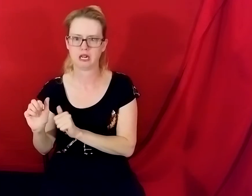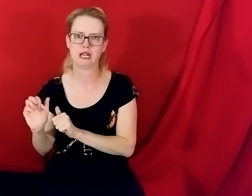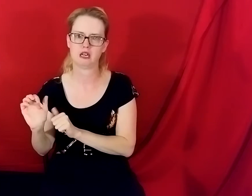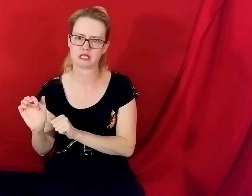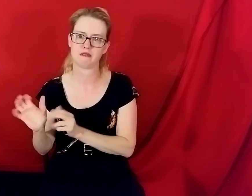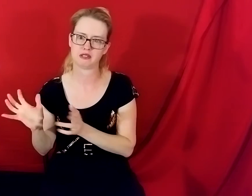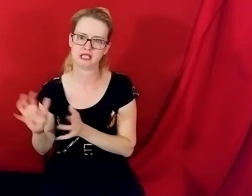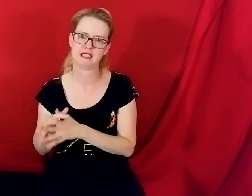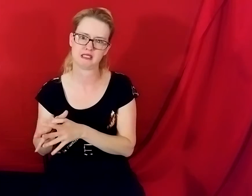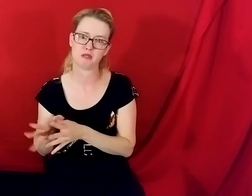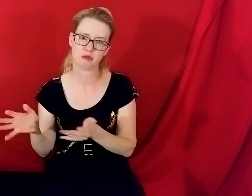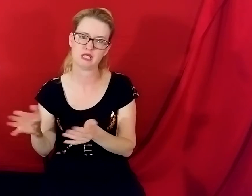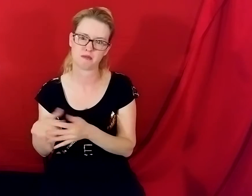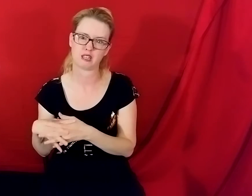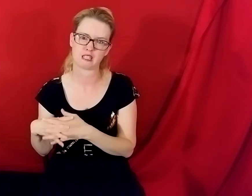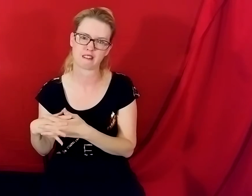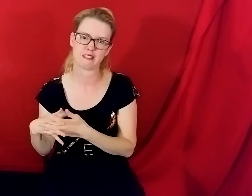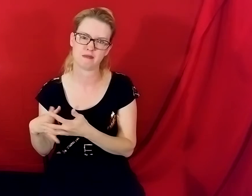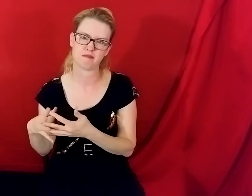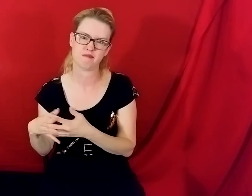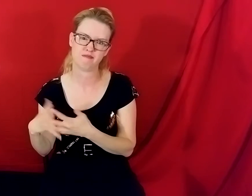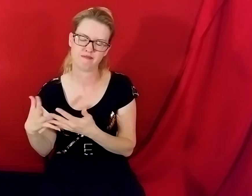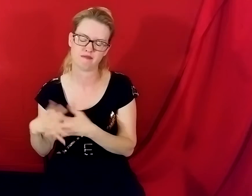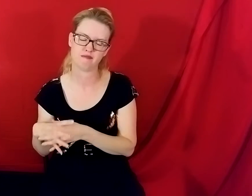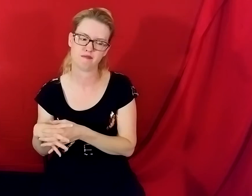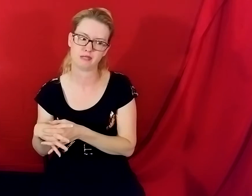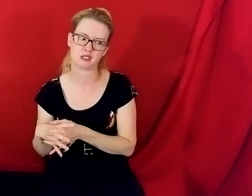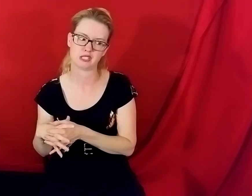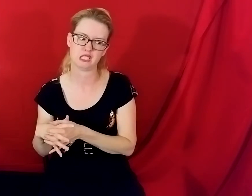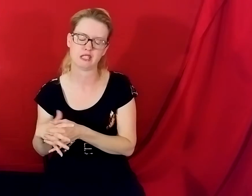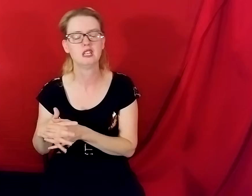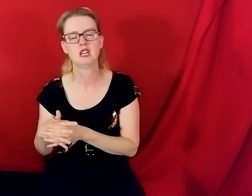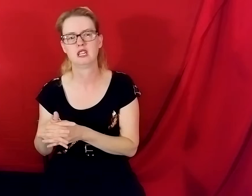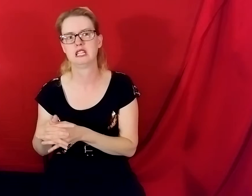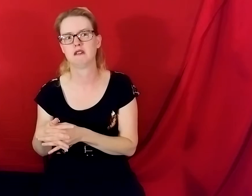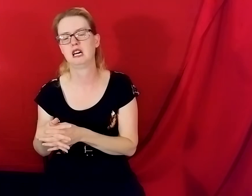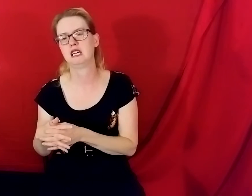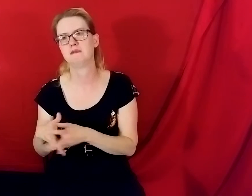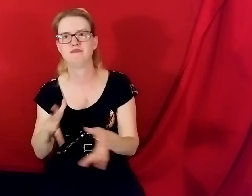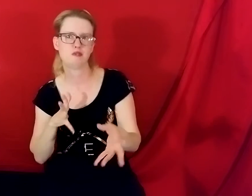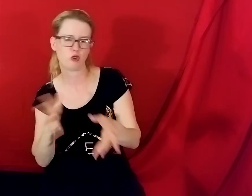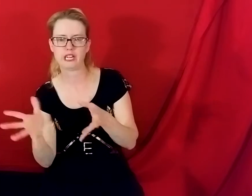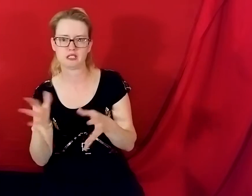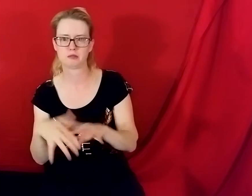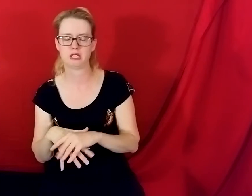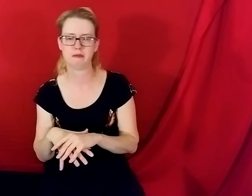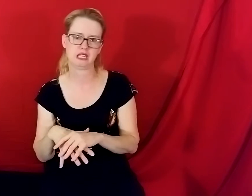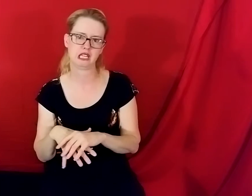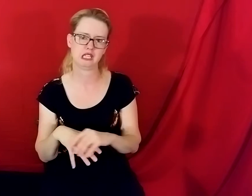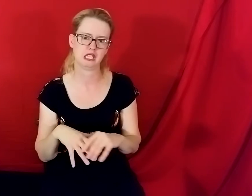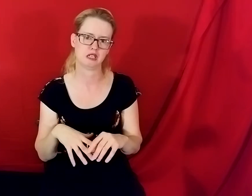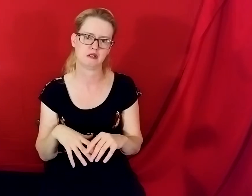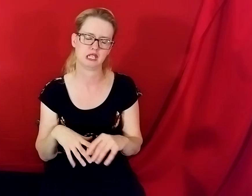also have to say the movie was practically in b or c you know um ratings but i mean you know yeah